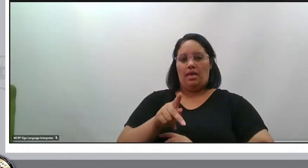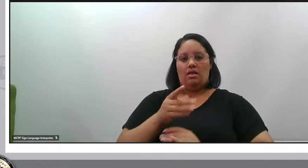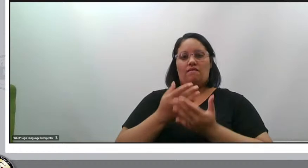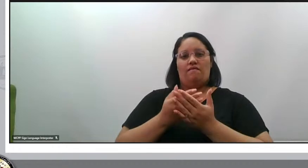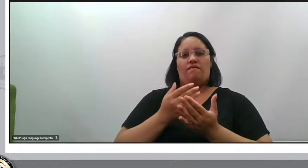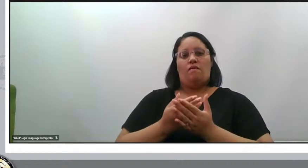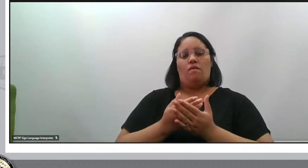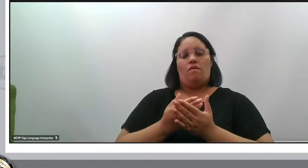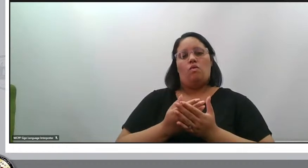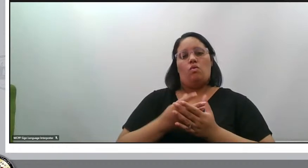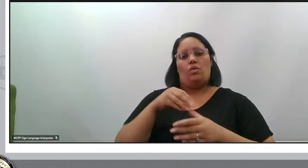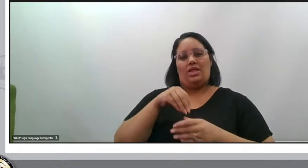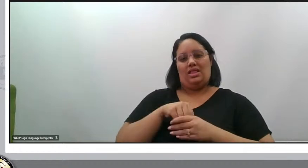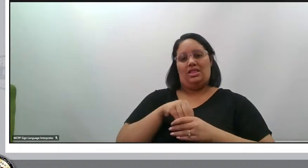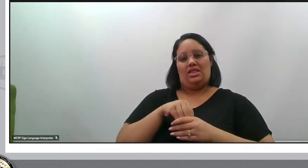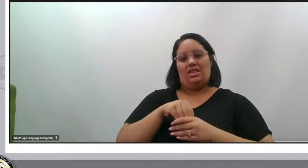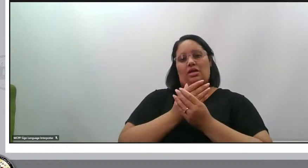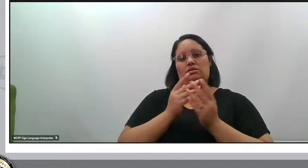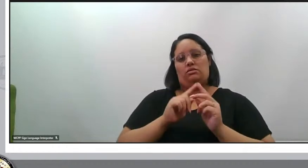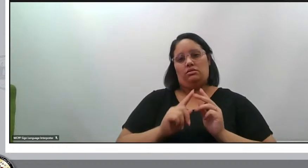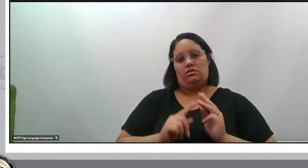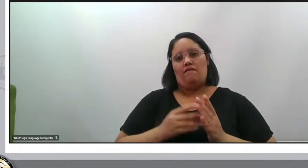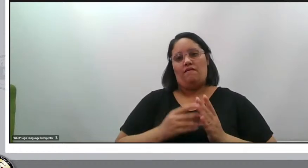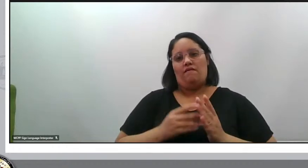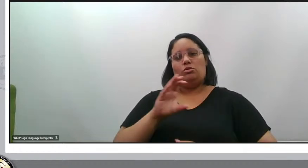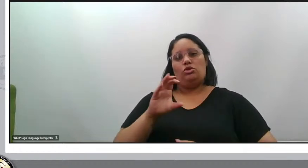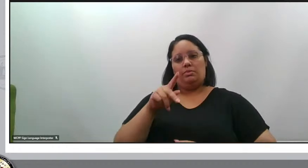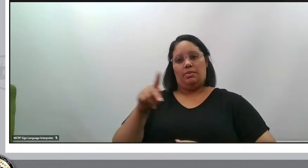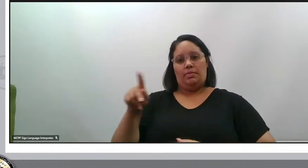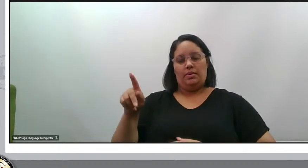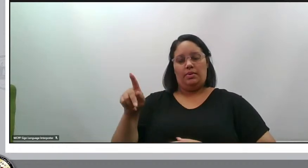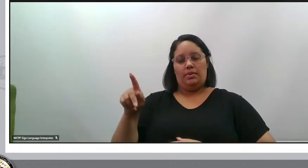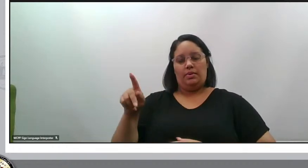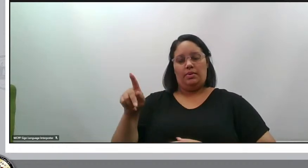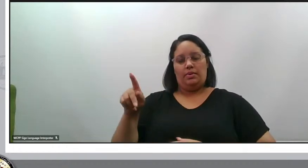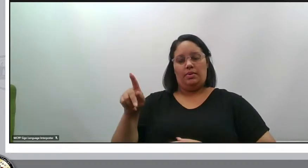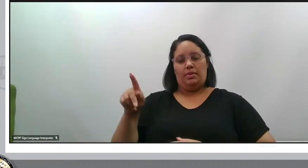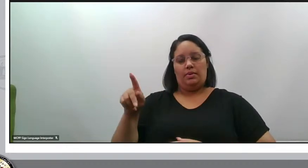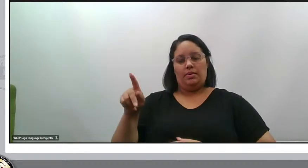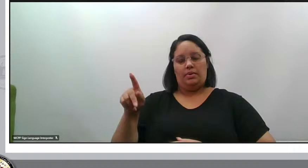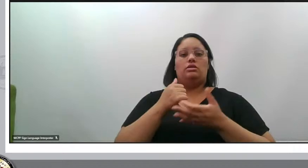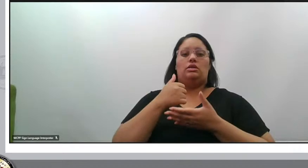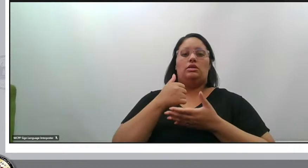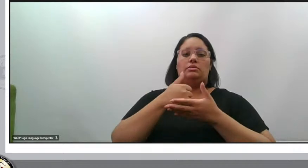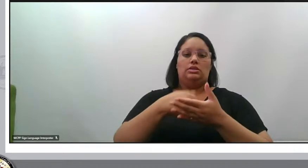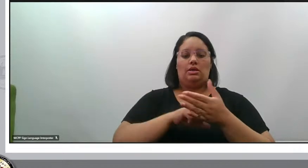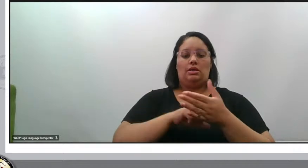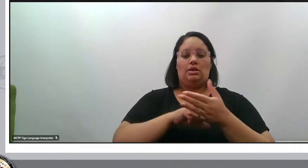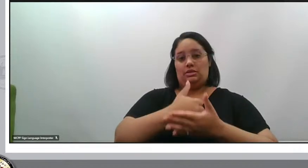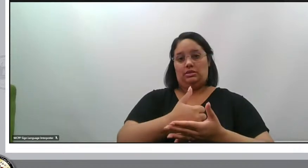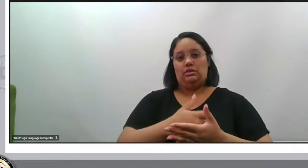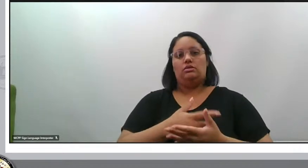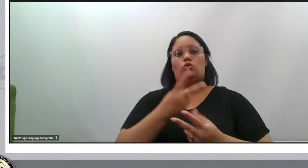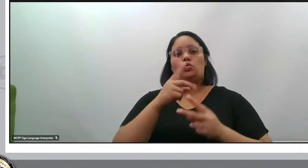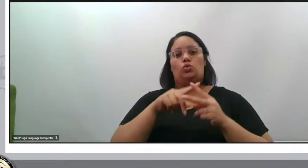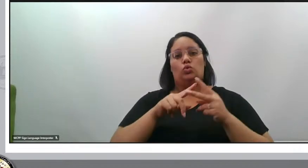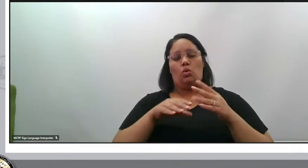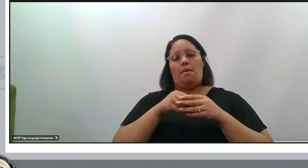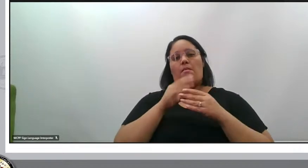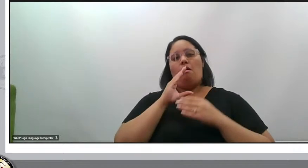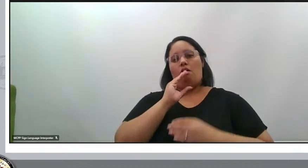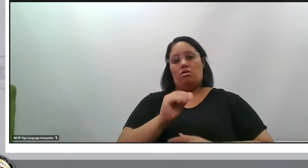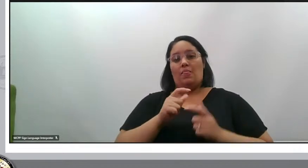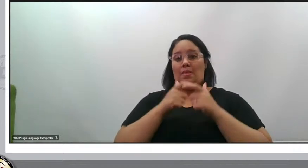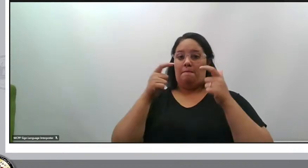state attorneys and for cases specifically for WCPP. With regards to travel and subsistence, I think there was two members specifically asked about this. The